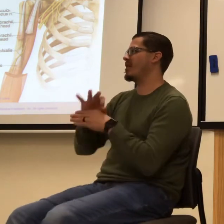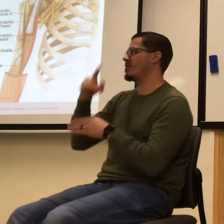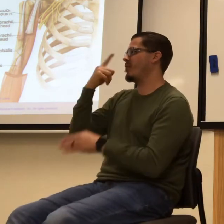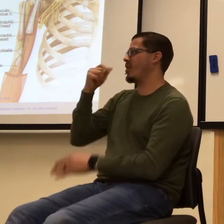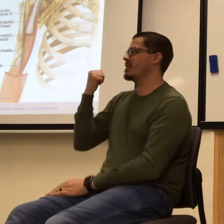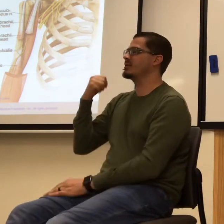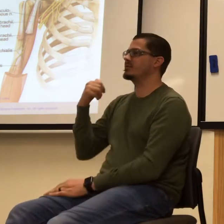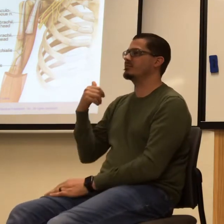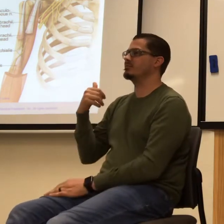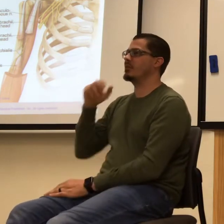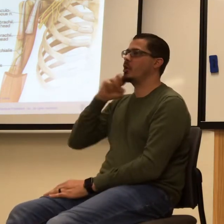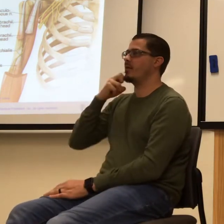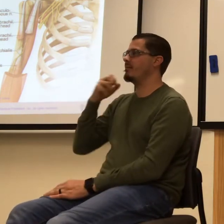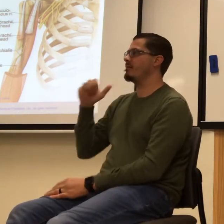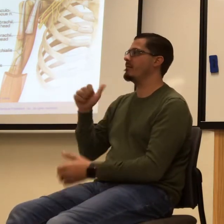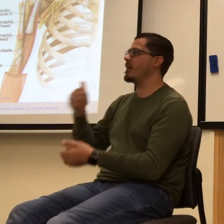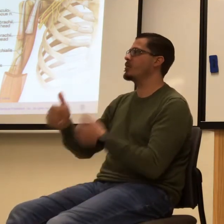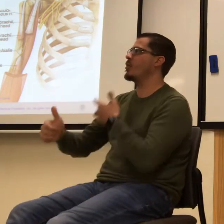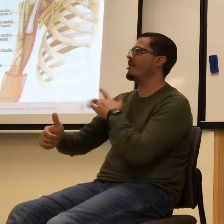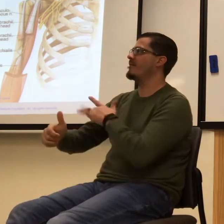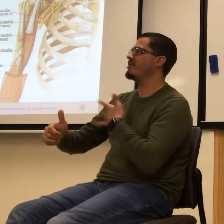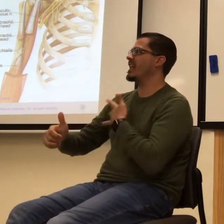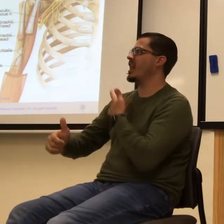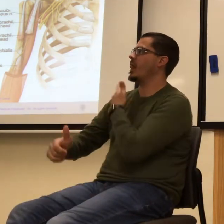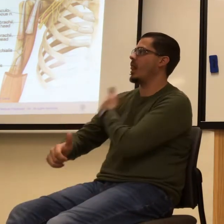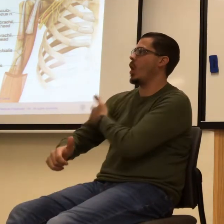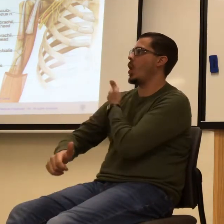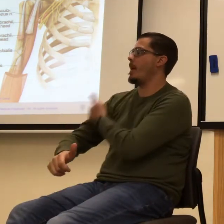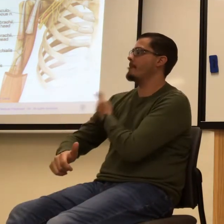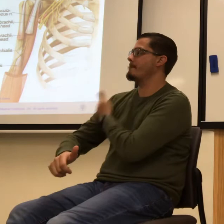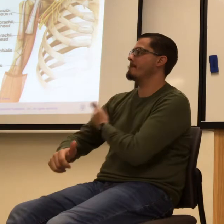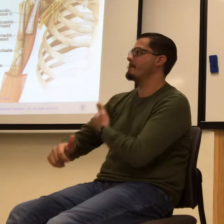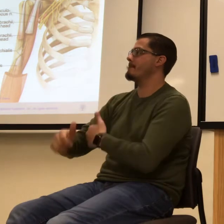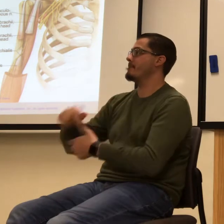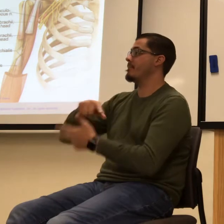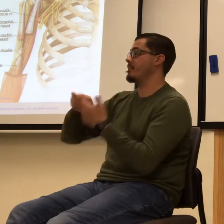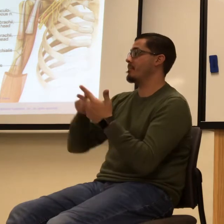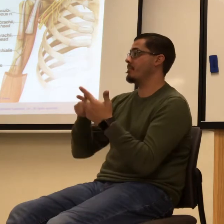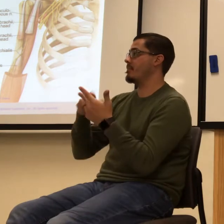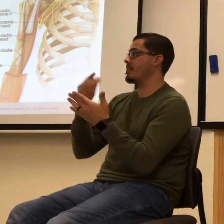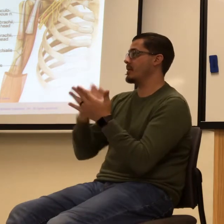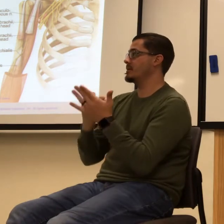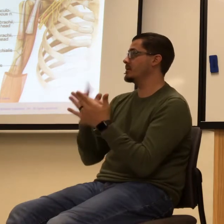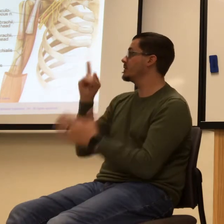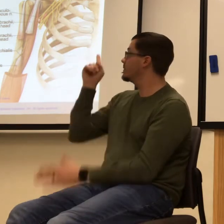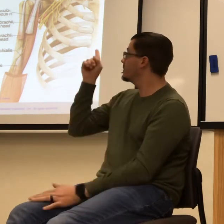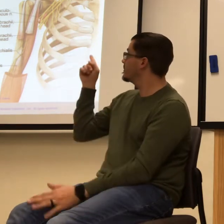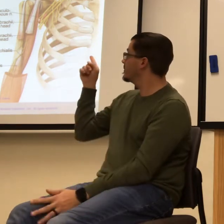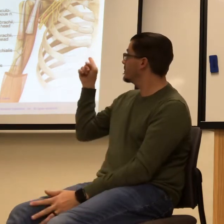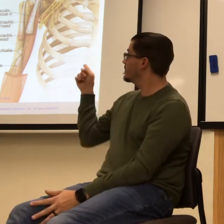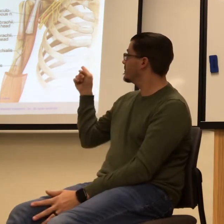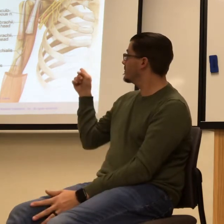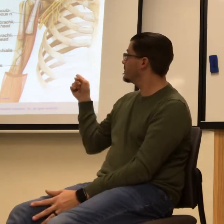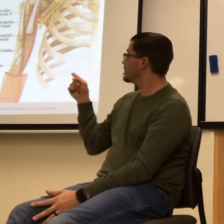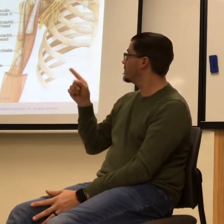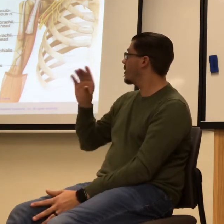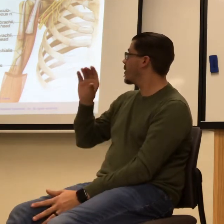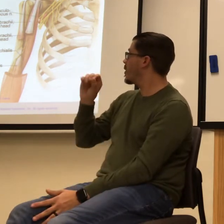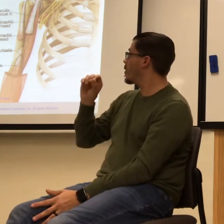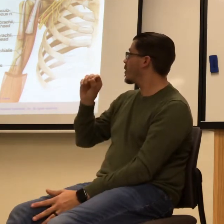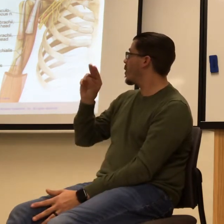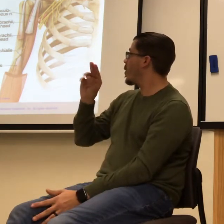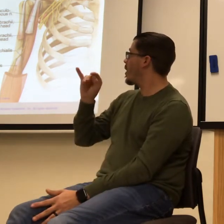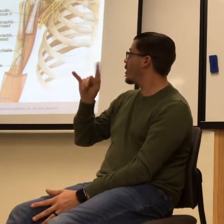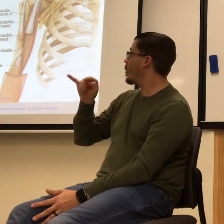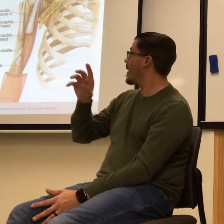you feel your arm. Anyways, the three muscles are listed there. The corpus brachialis, biceps brachii, brachialis, all